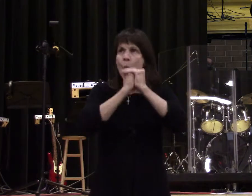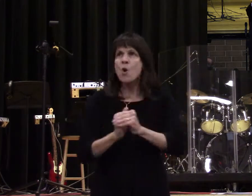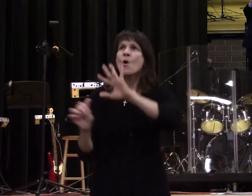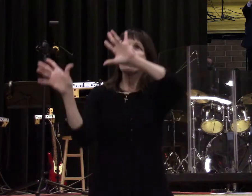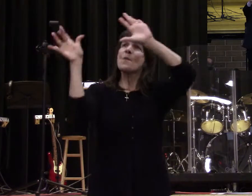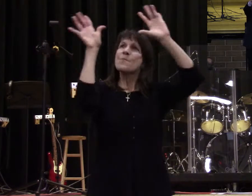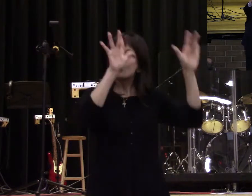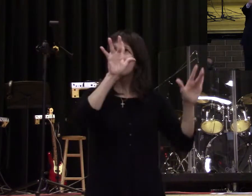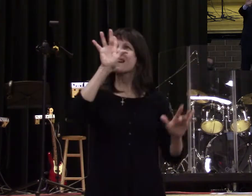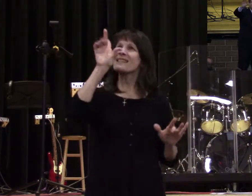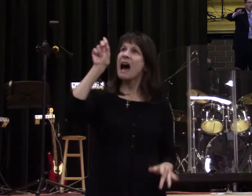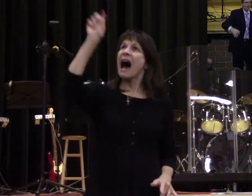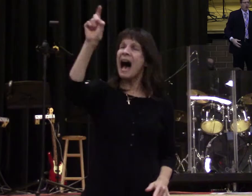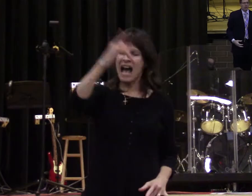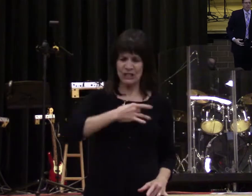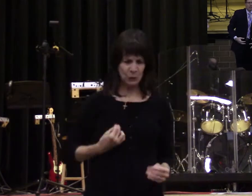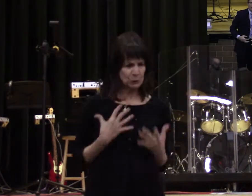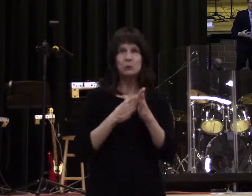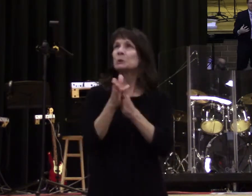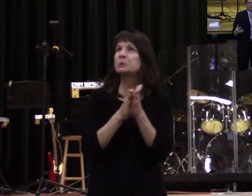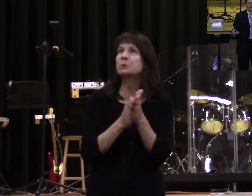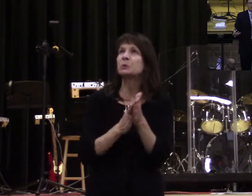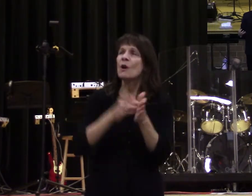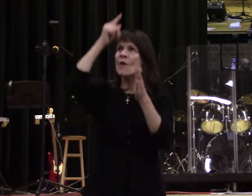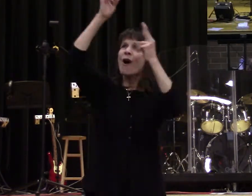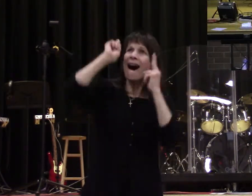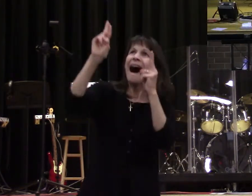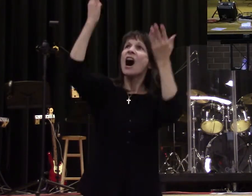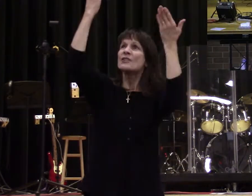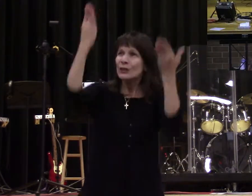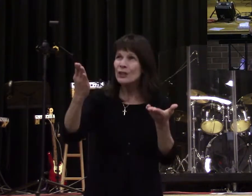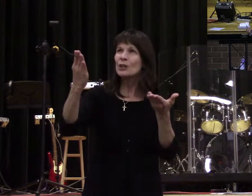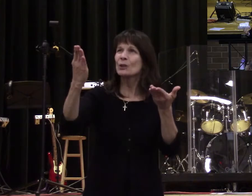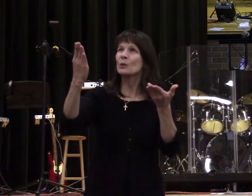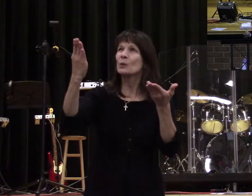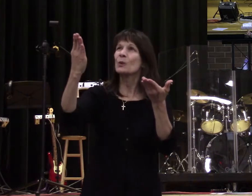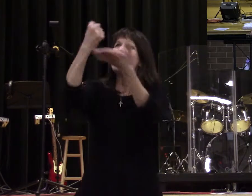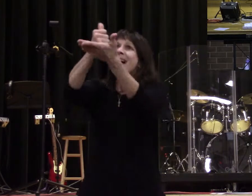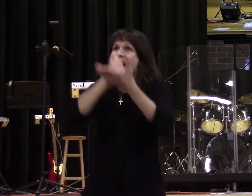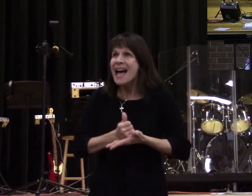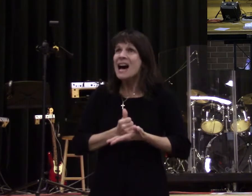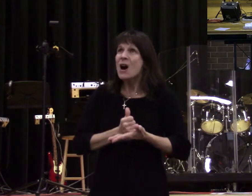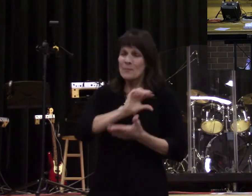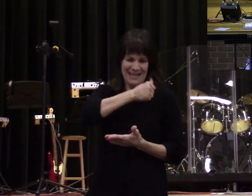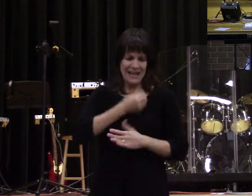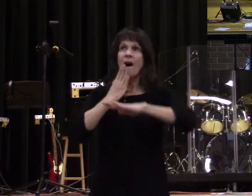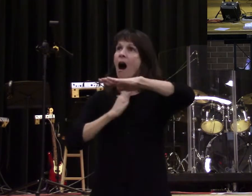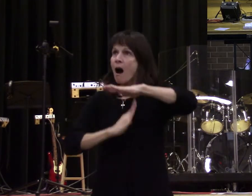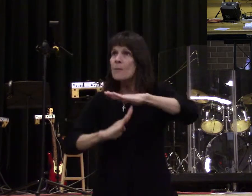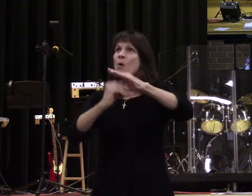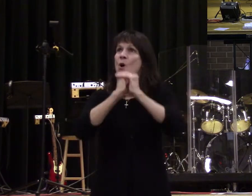you the honor due your name, O God. Lord, let me see you and humble myself before a mighty God and worship you,